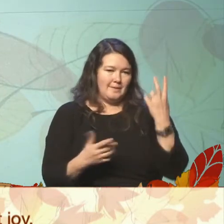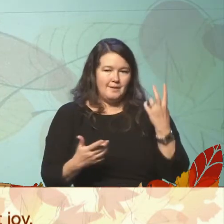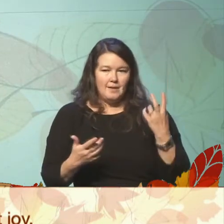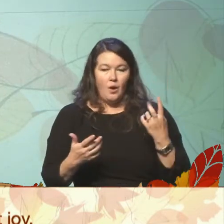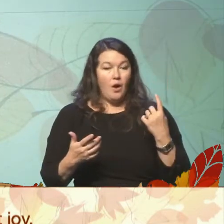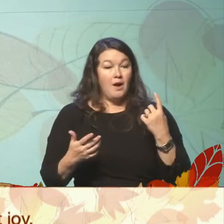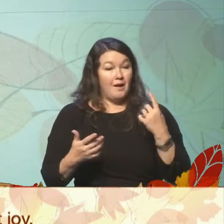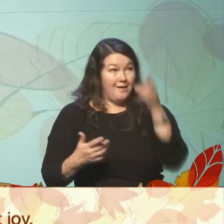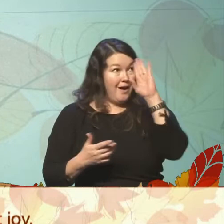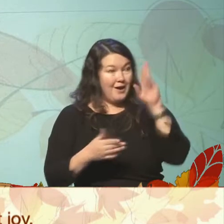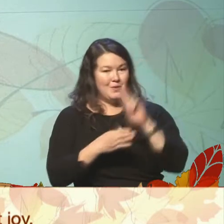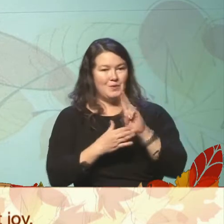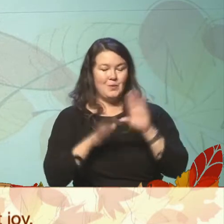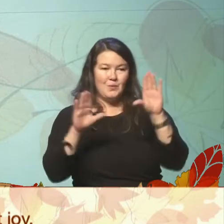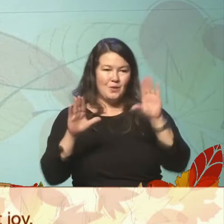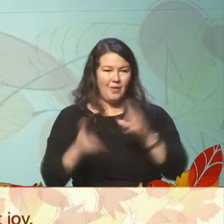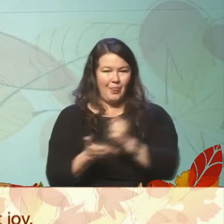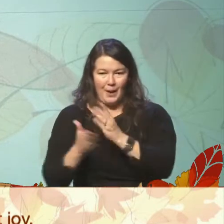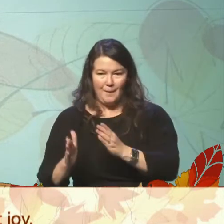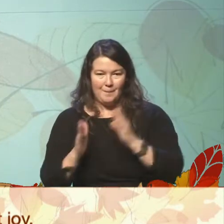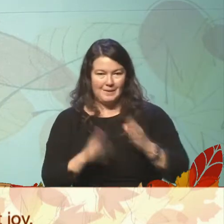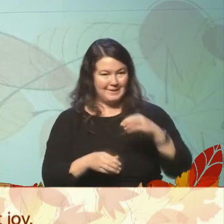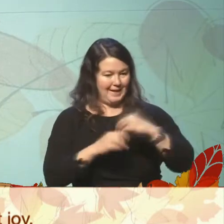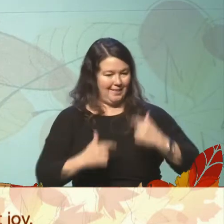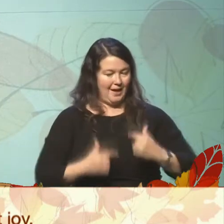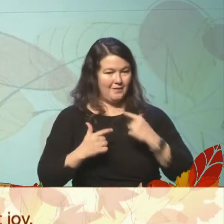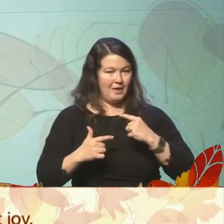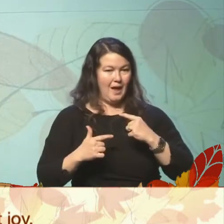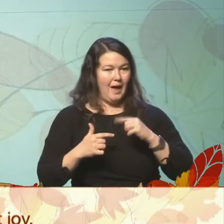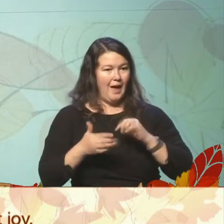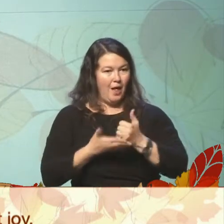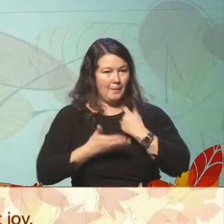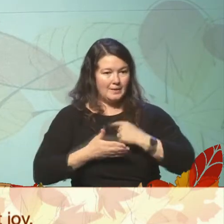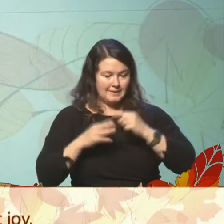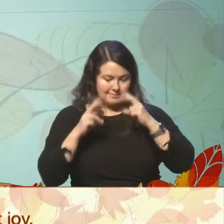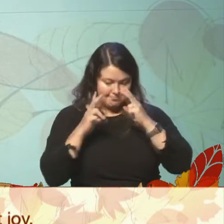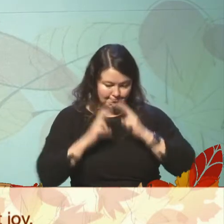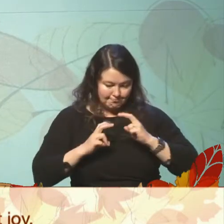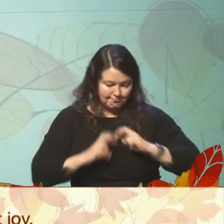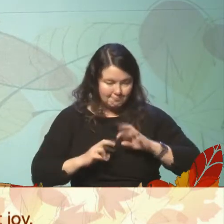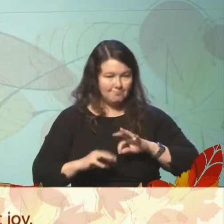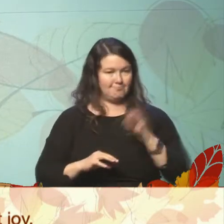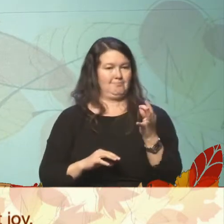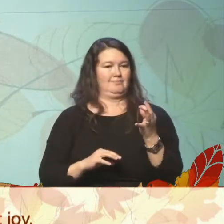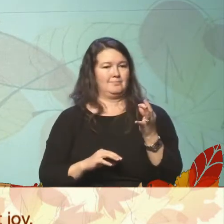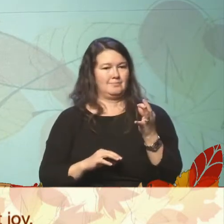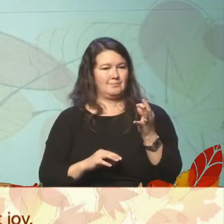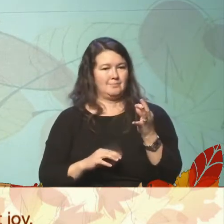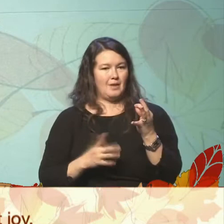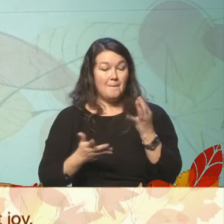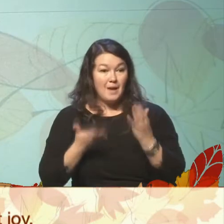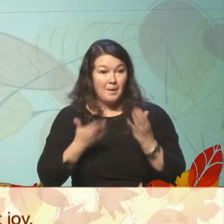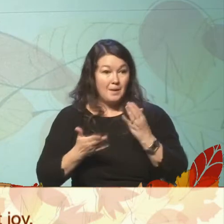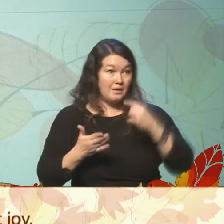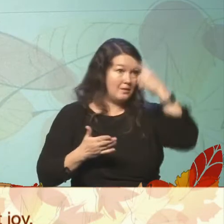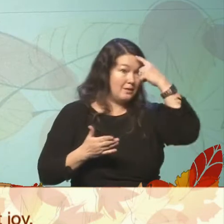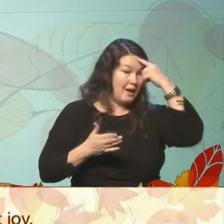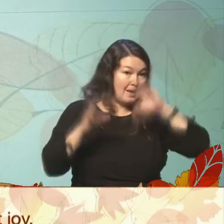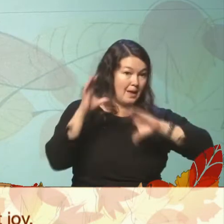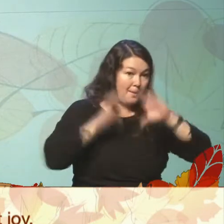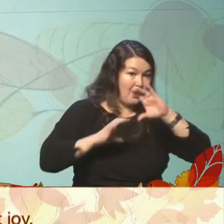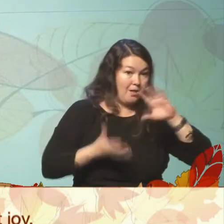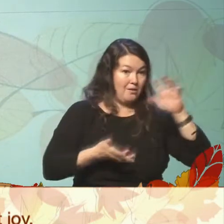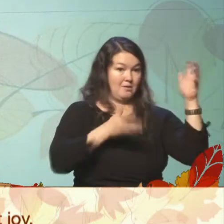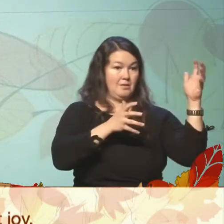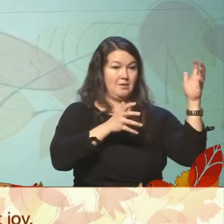wonderful therapists in our lives to help unlock things that are going on inside of us, to help us recognize there might be chemical imbalances that are taking